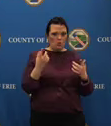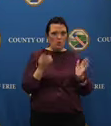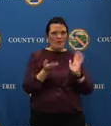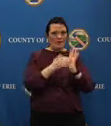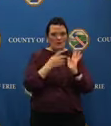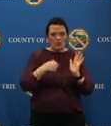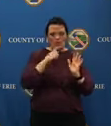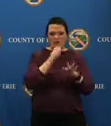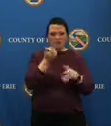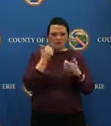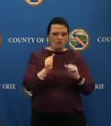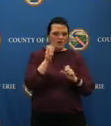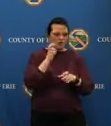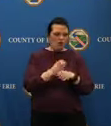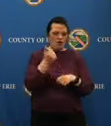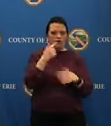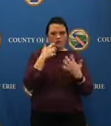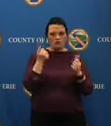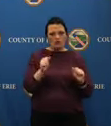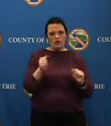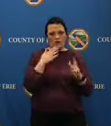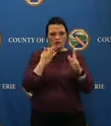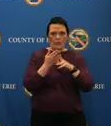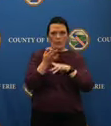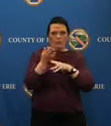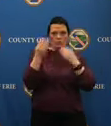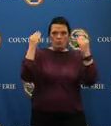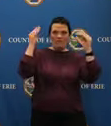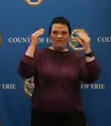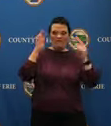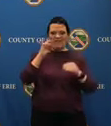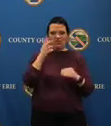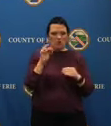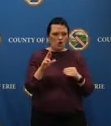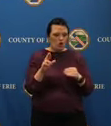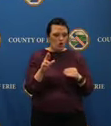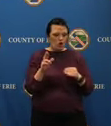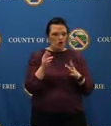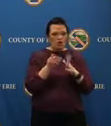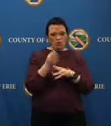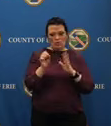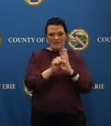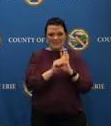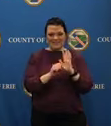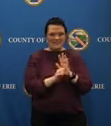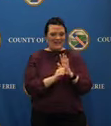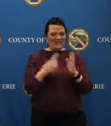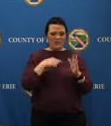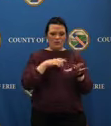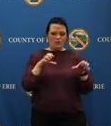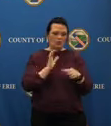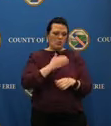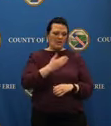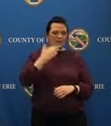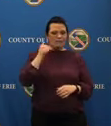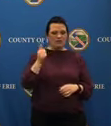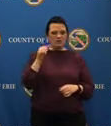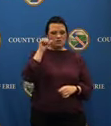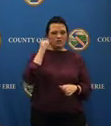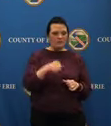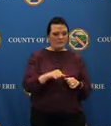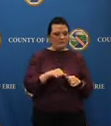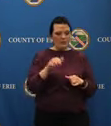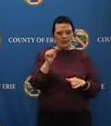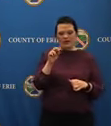are trying our hardest and trying to work through the vendor. Trying to work through the state, and we're doing our best. And remember,